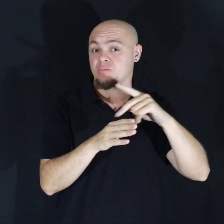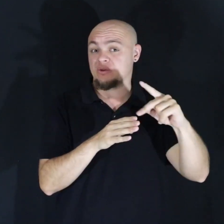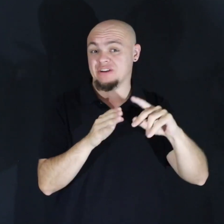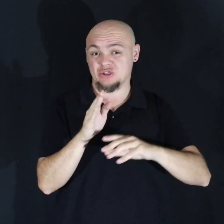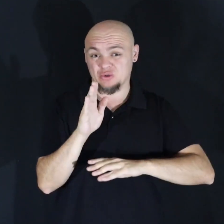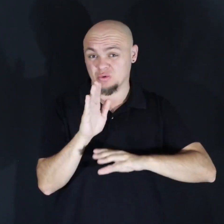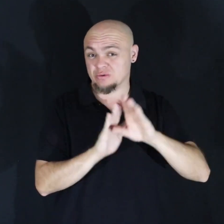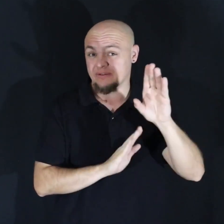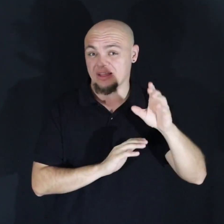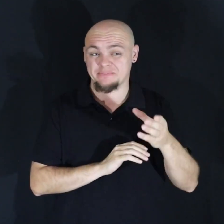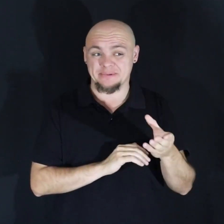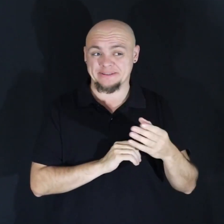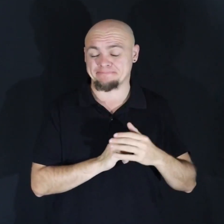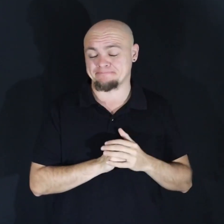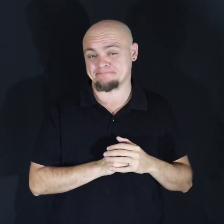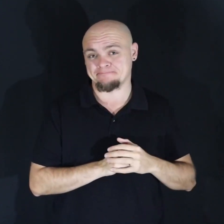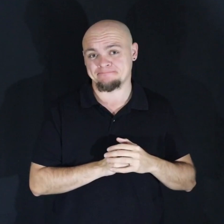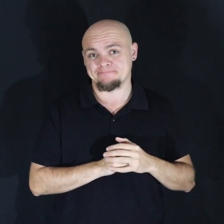growth.